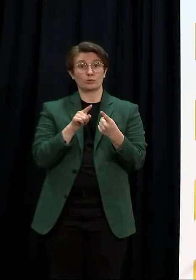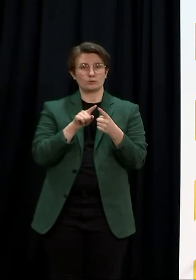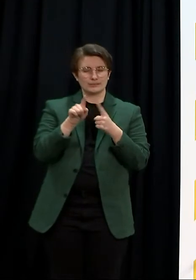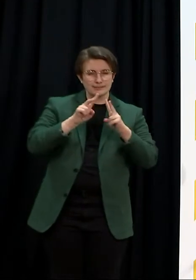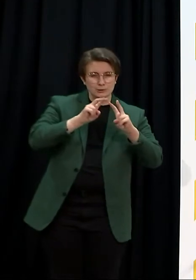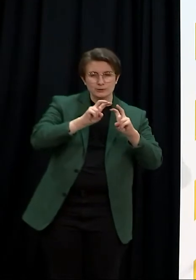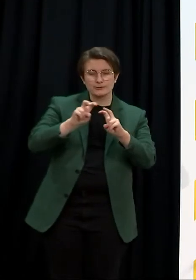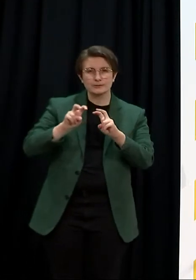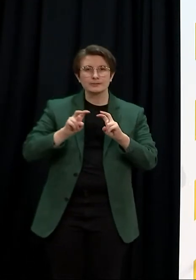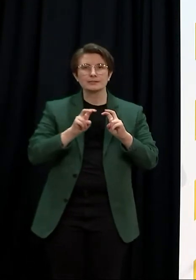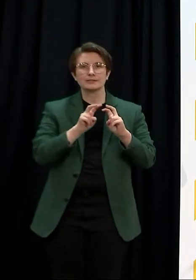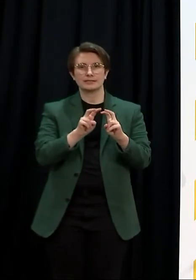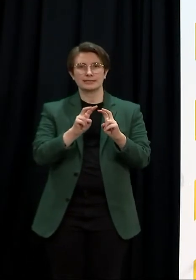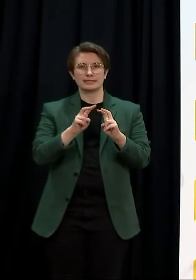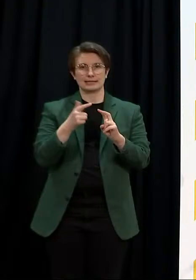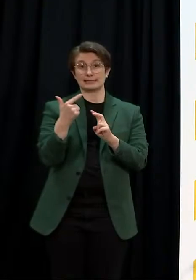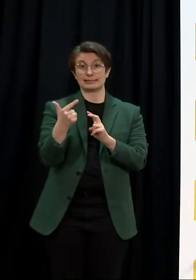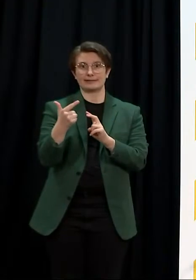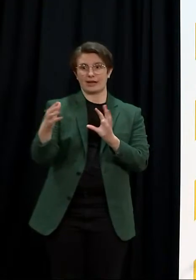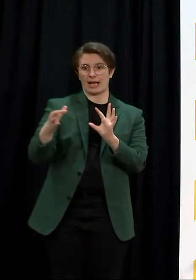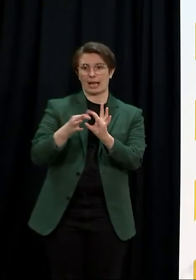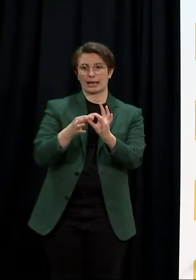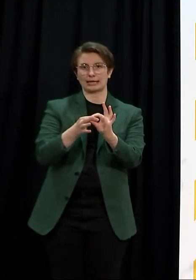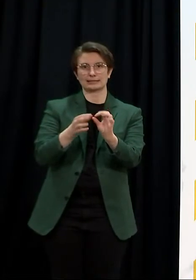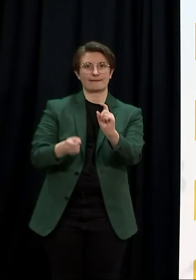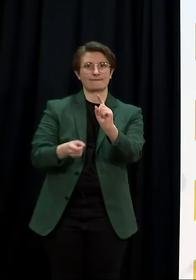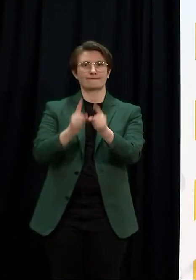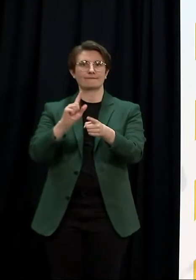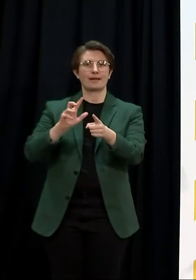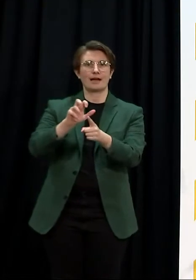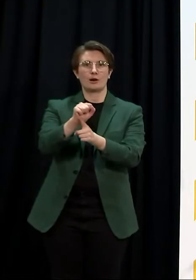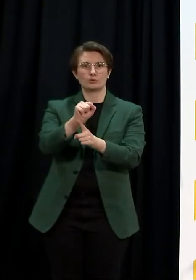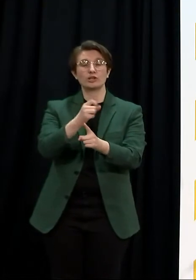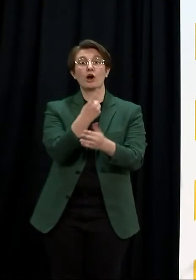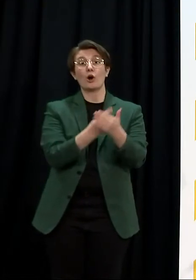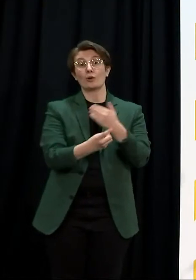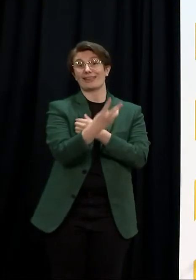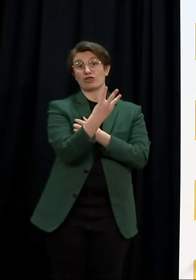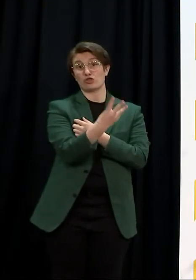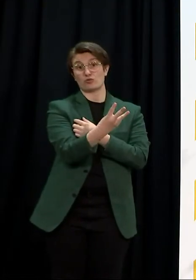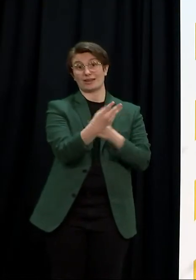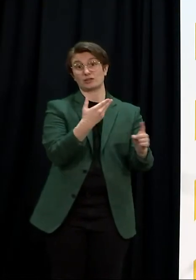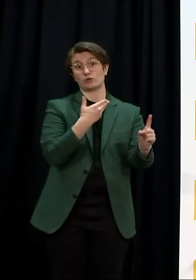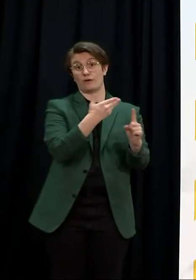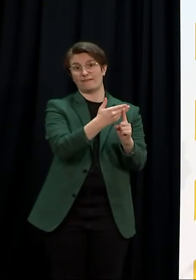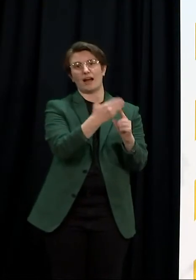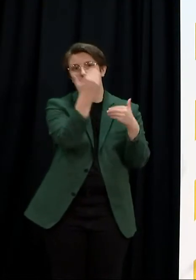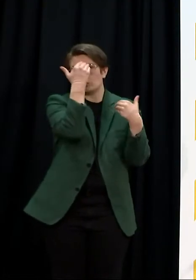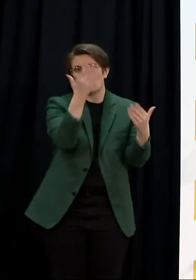So at this point in time, there are just 3 for whom there's not a clear epidemiological link.